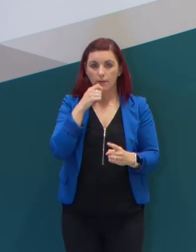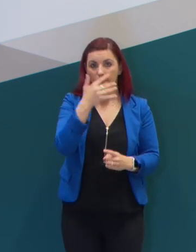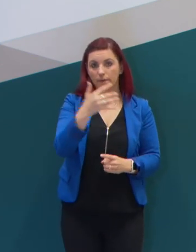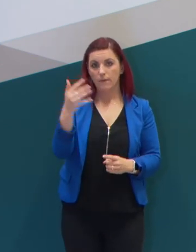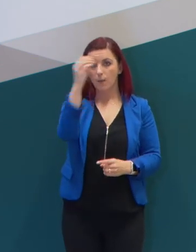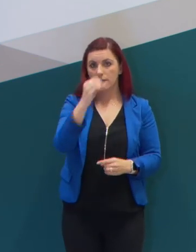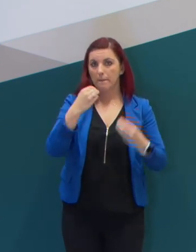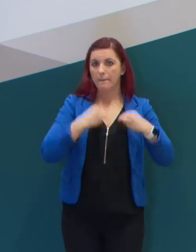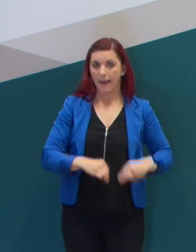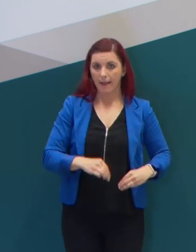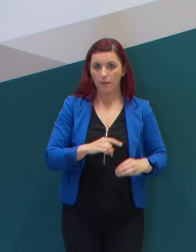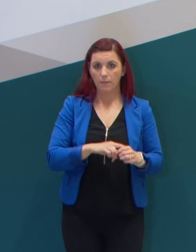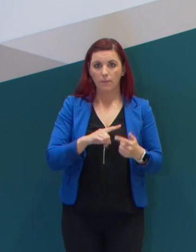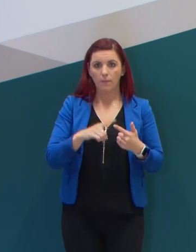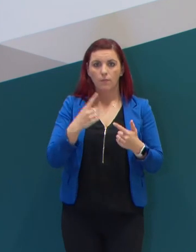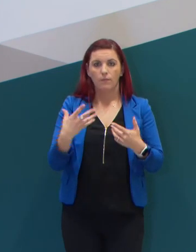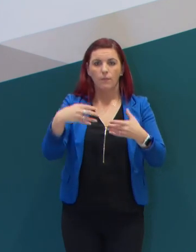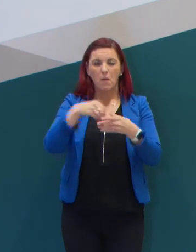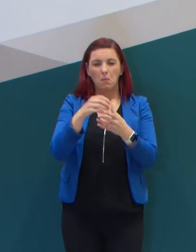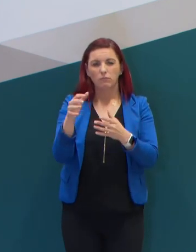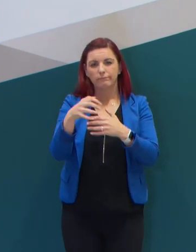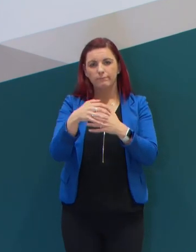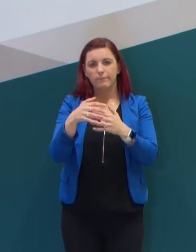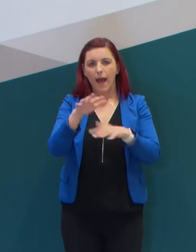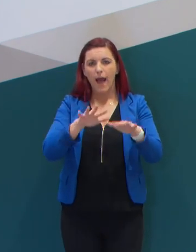55% of them are male with a median age of 45.